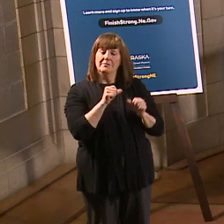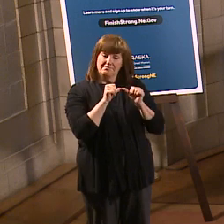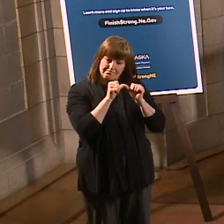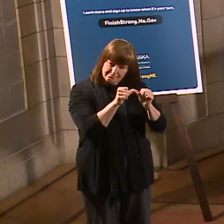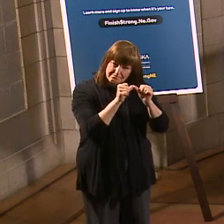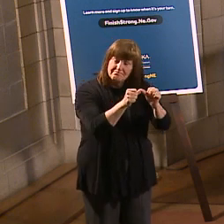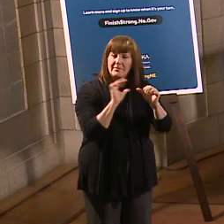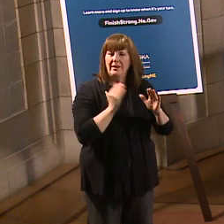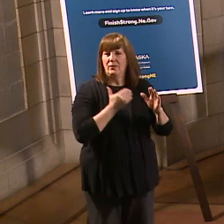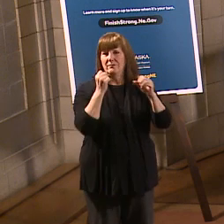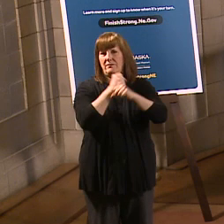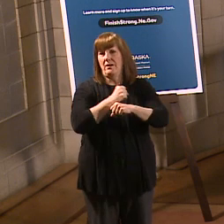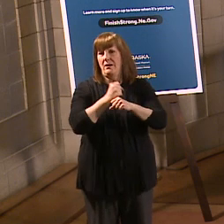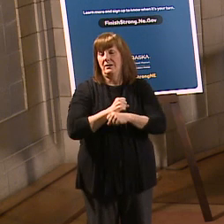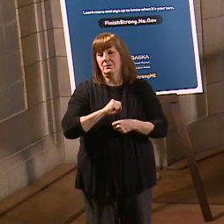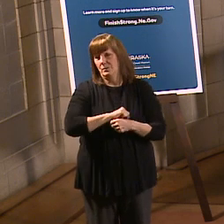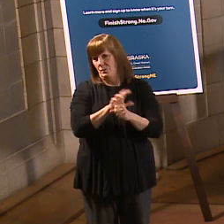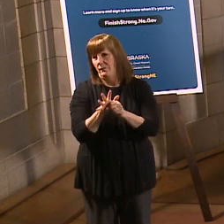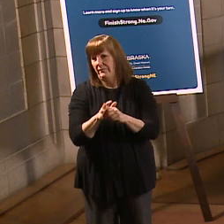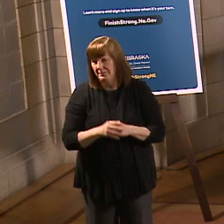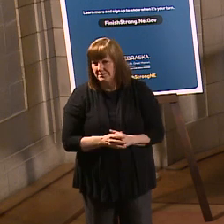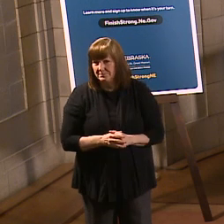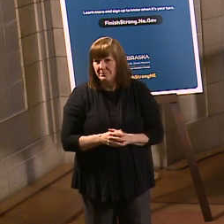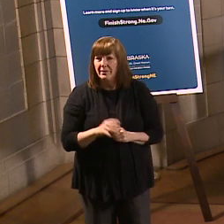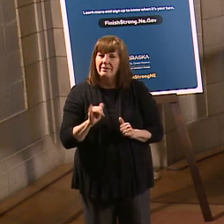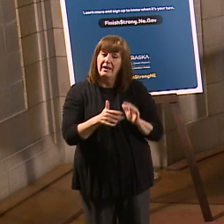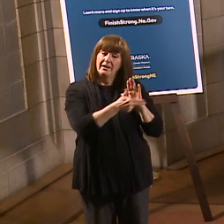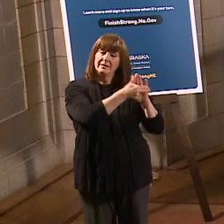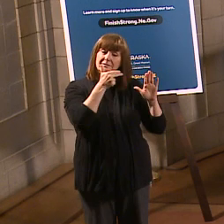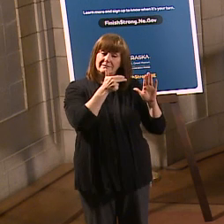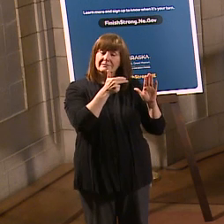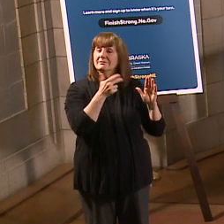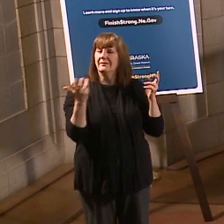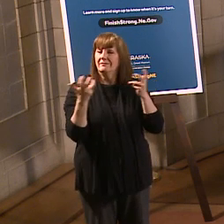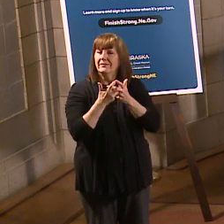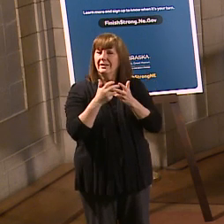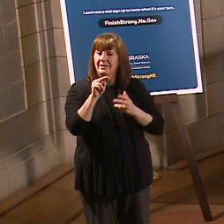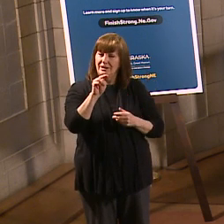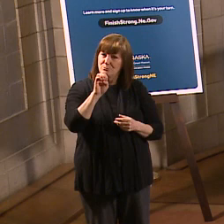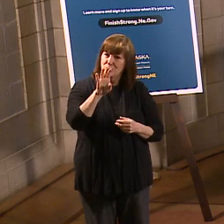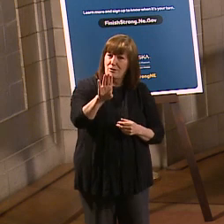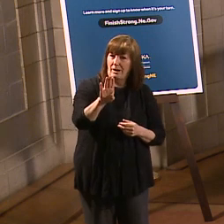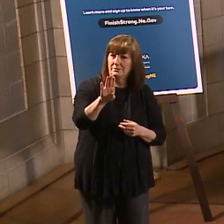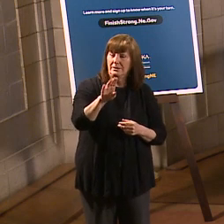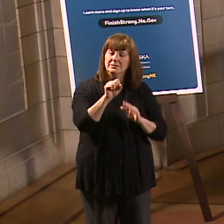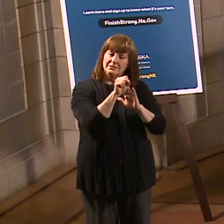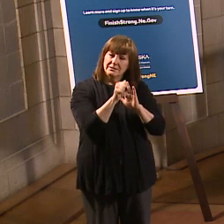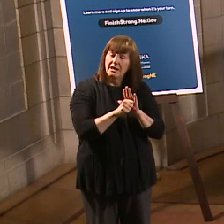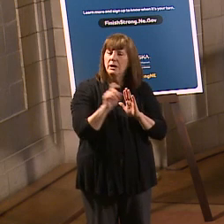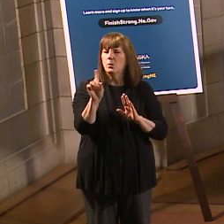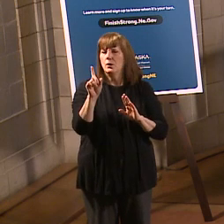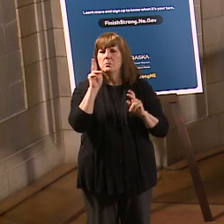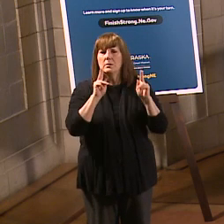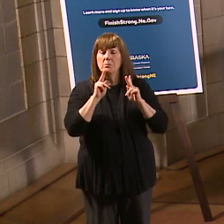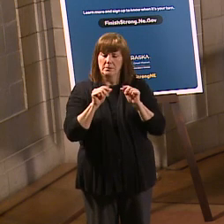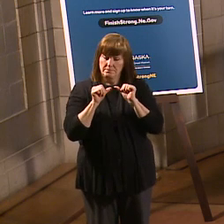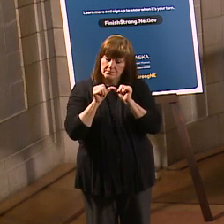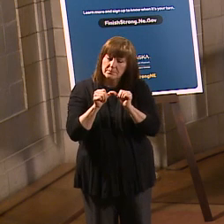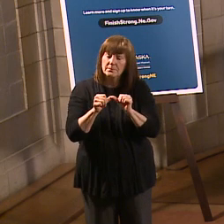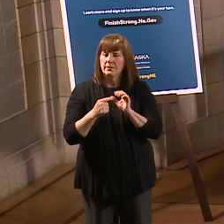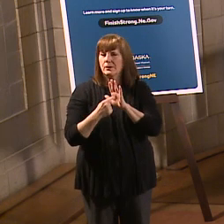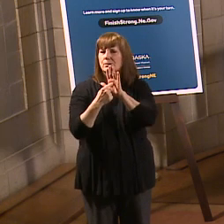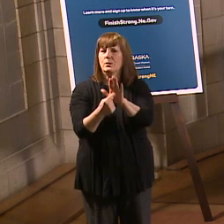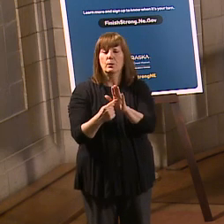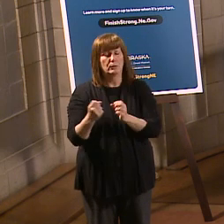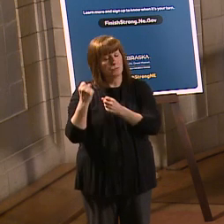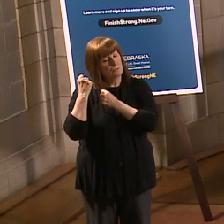steadfast in our fight against COVID-19. The slogan is fitting. Nebraska, a state where people have continued to exemplify